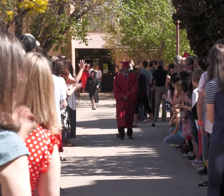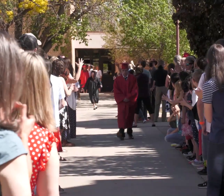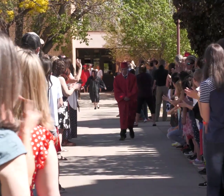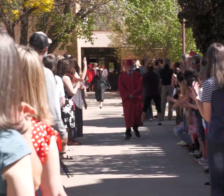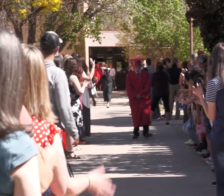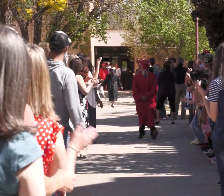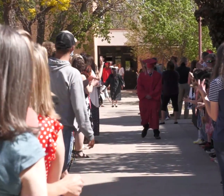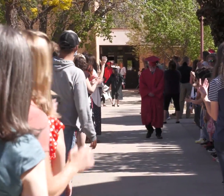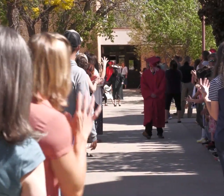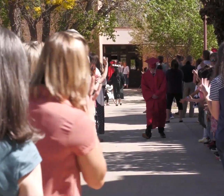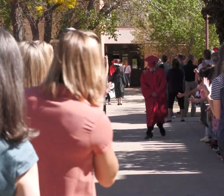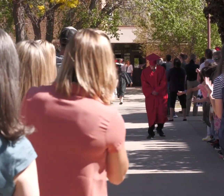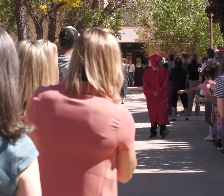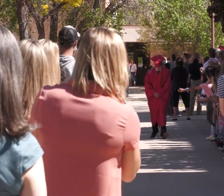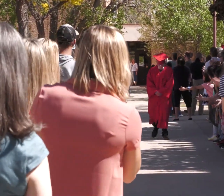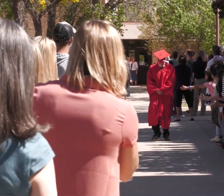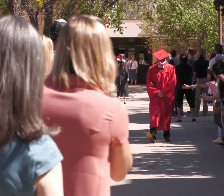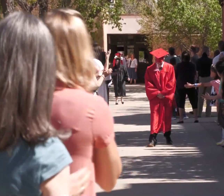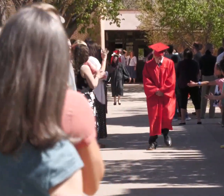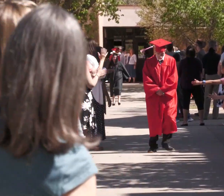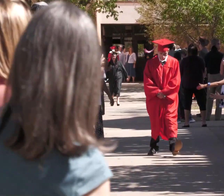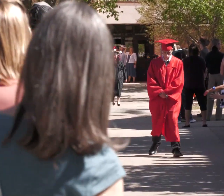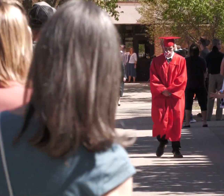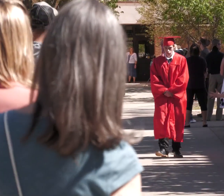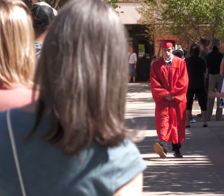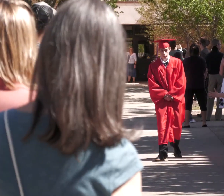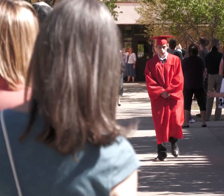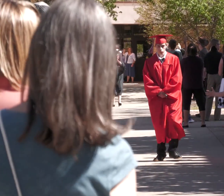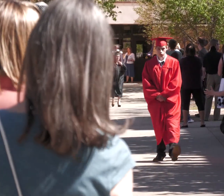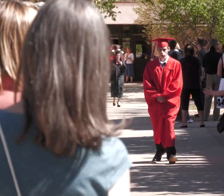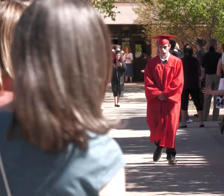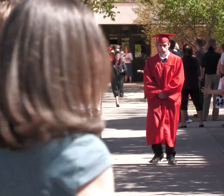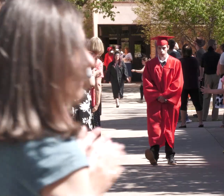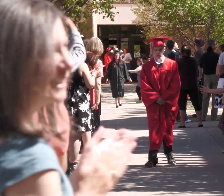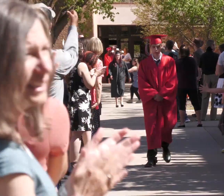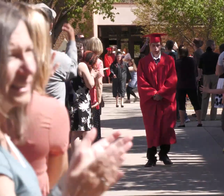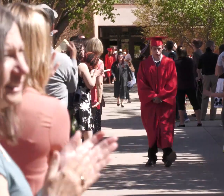Jacob Hancock is walking down the sidewalk towards the gym.